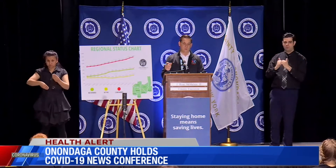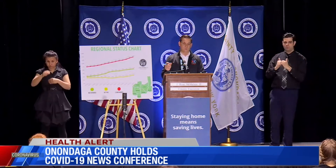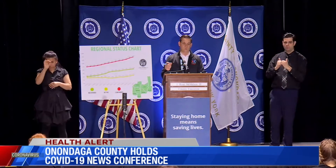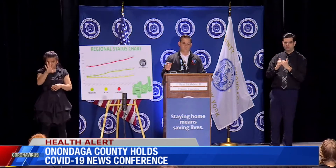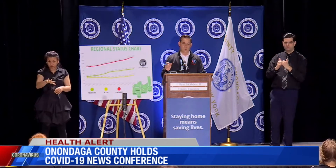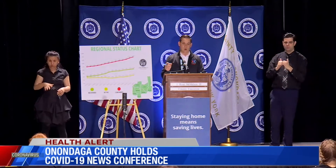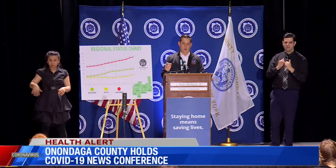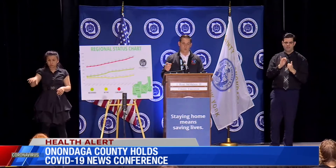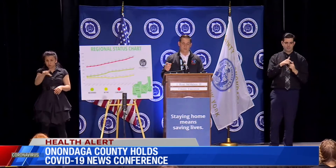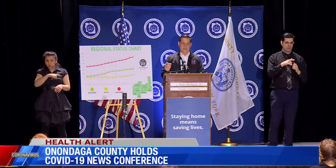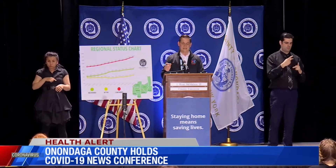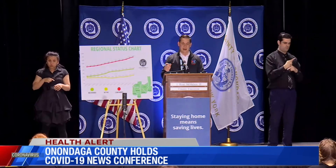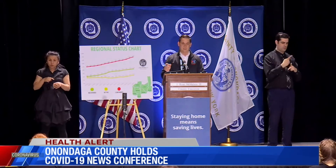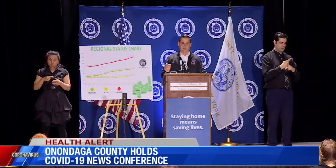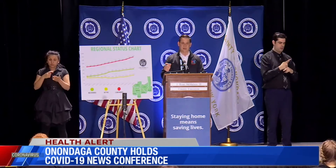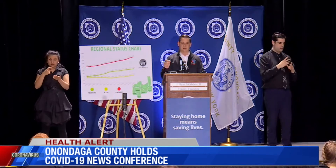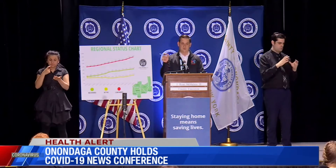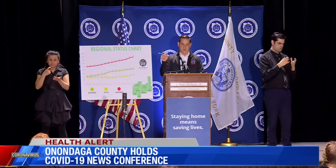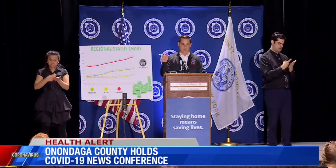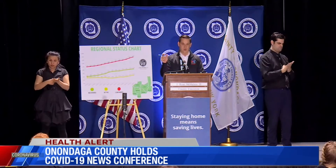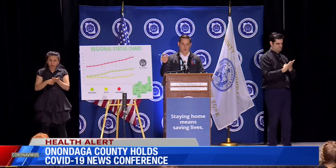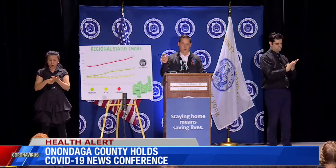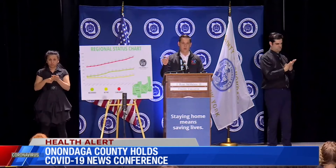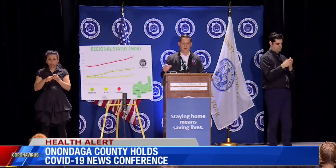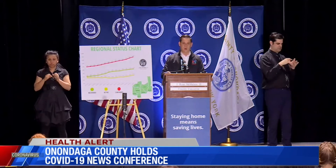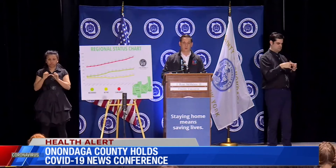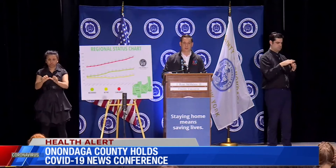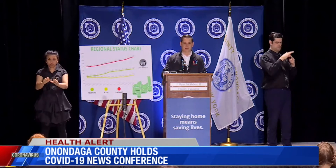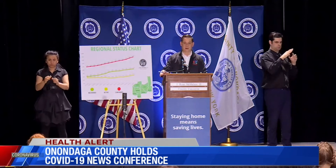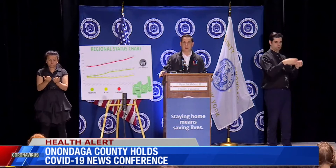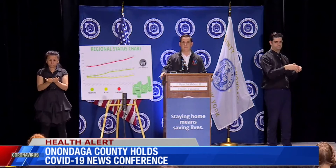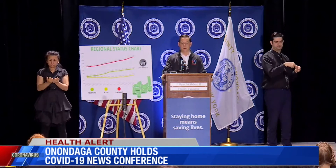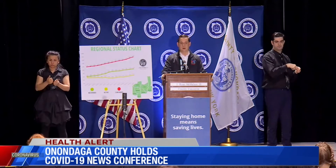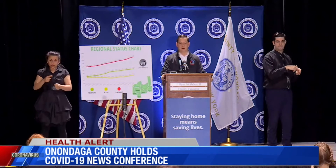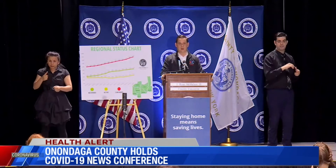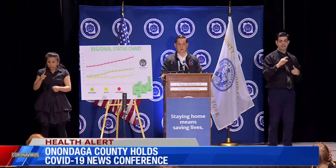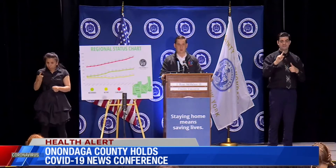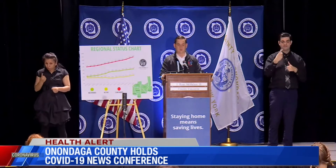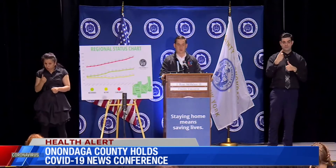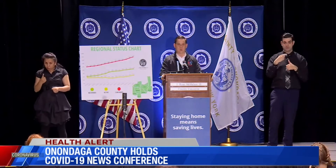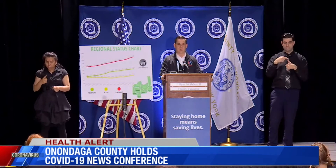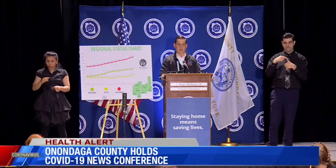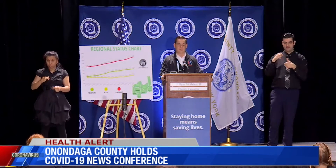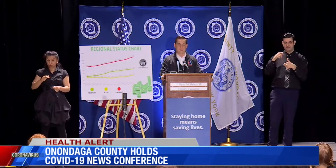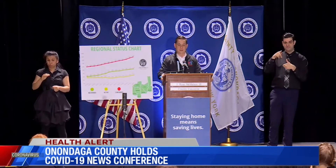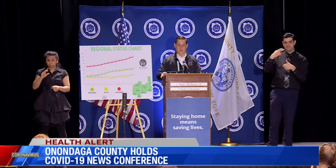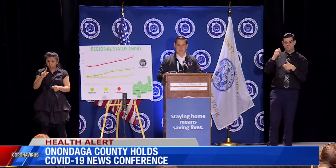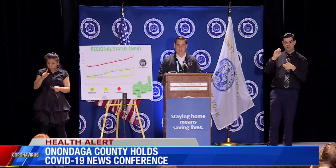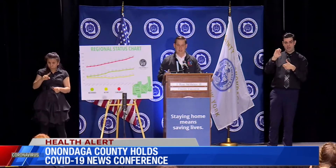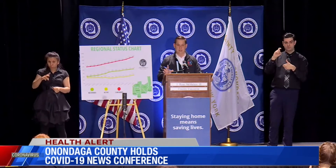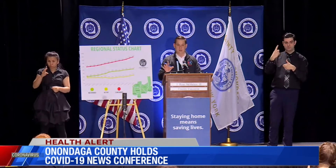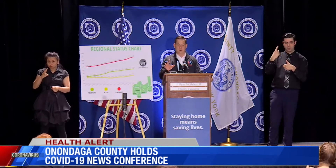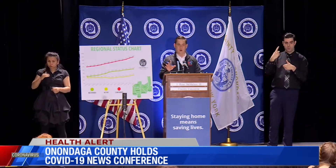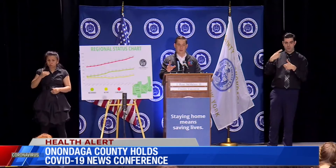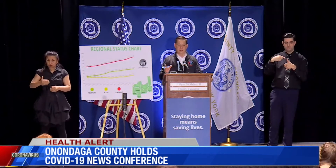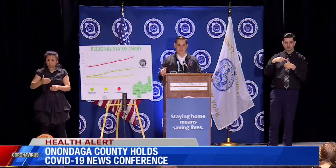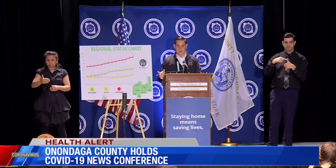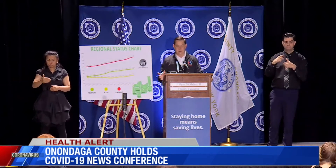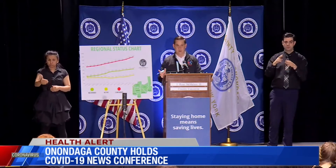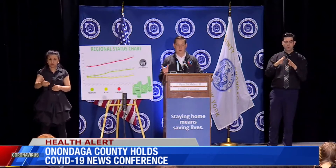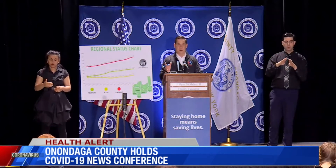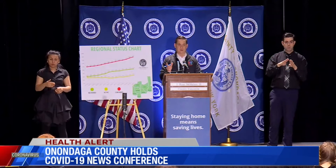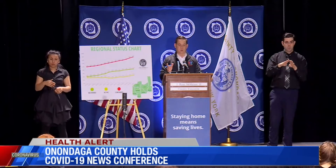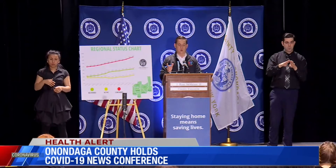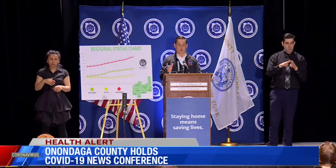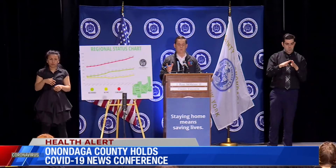Phase 1 will be less complicated than phase 2 related to that. So phase 1 is getting things going,